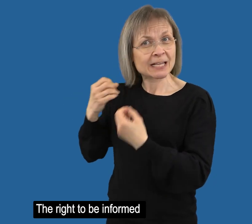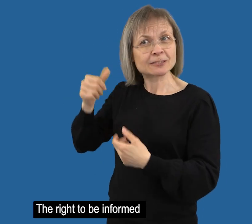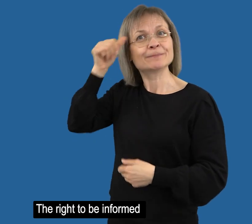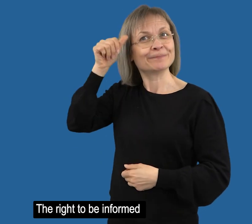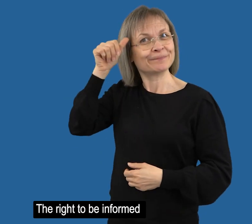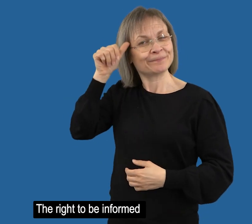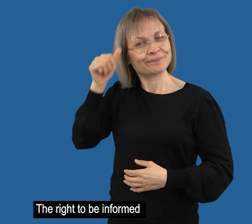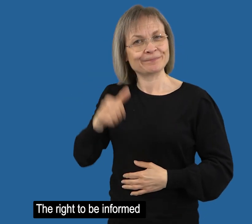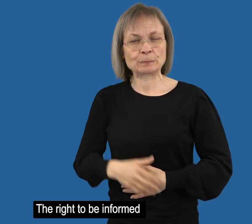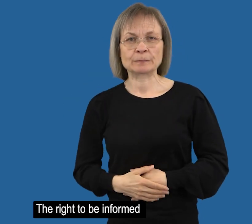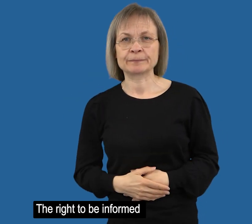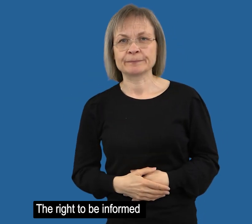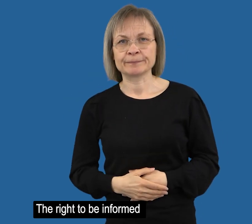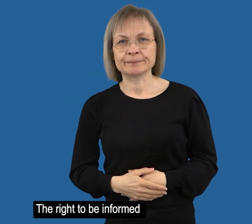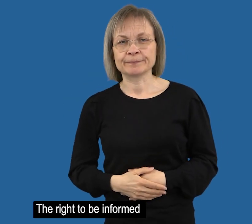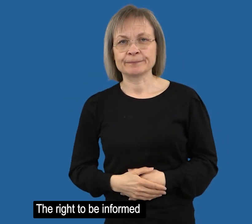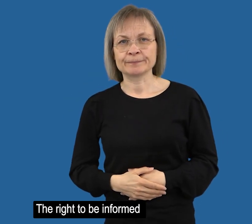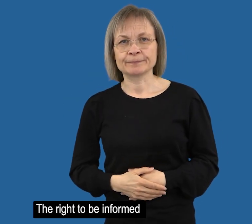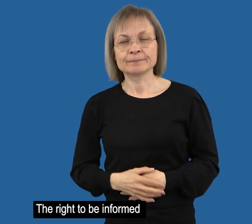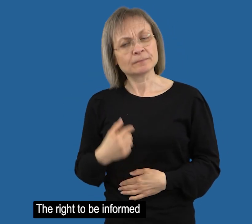The right to be informed.